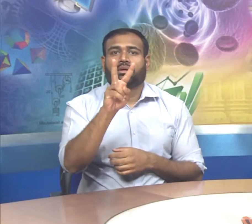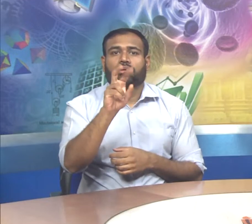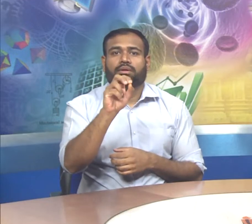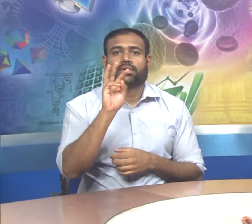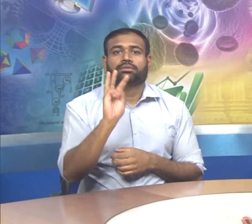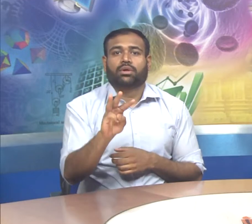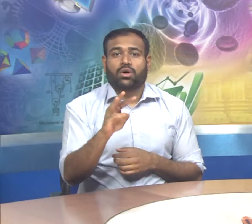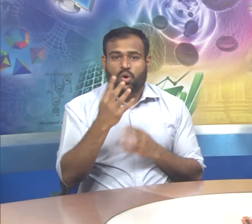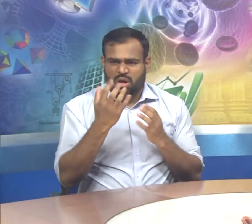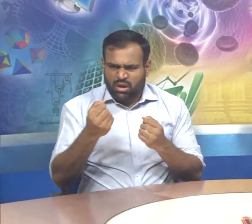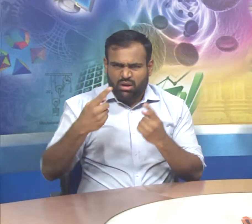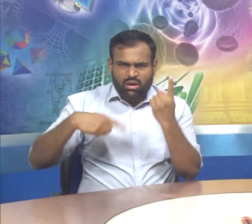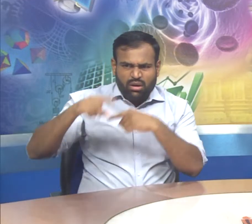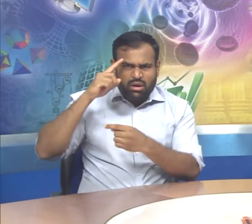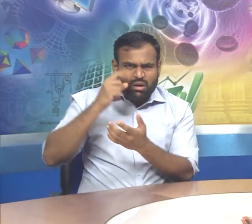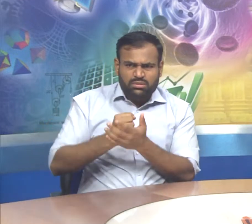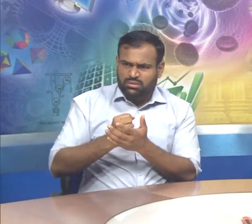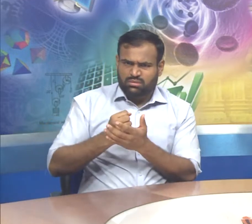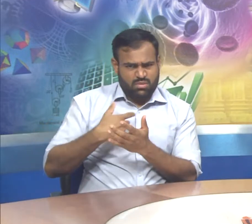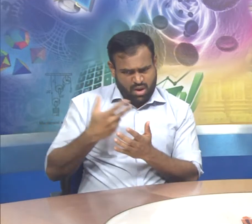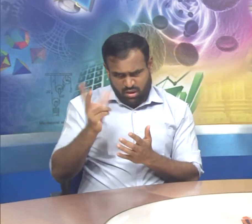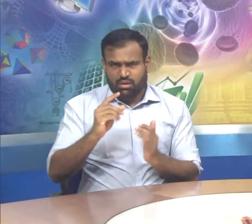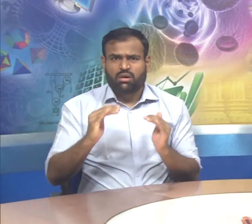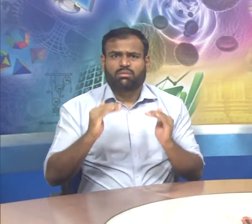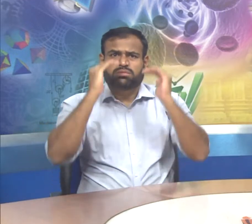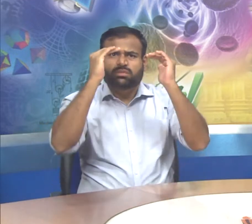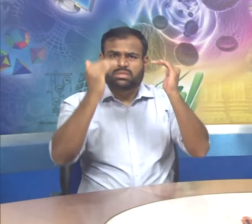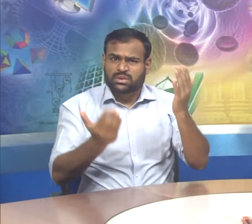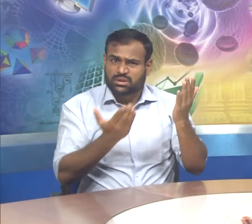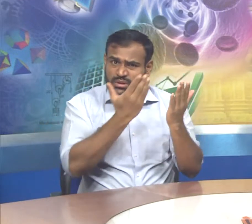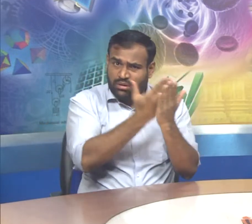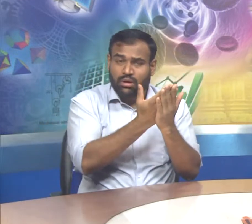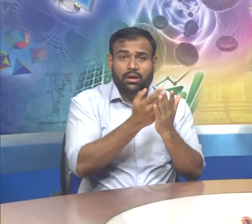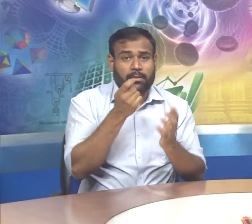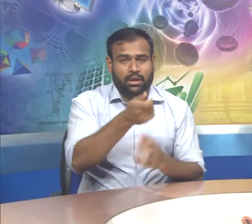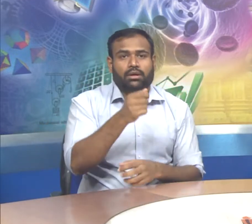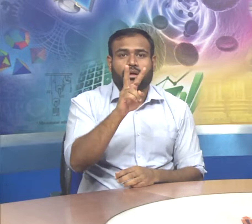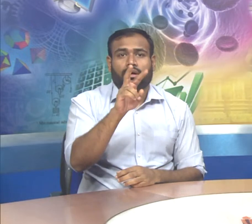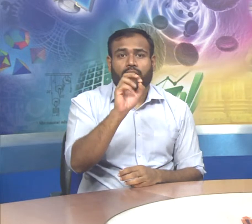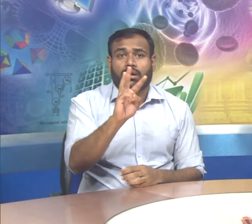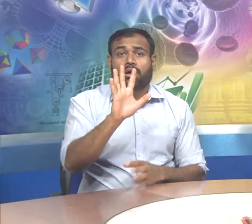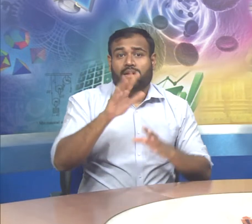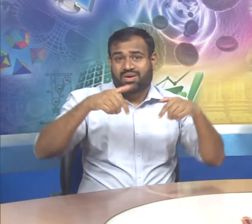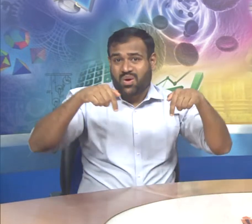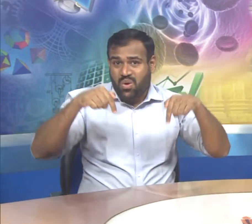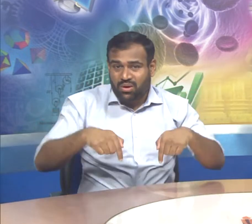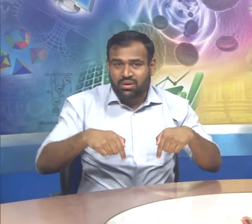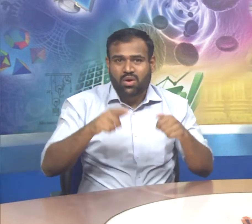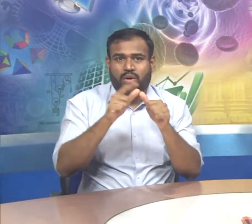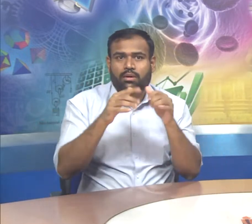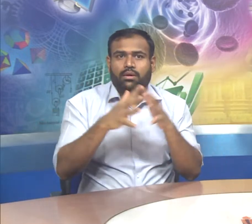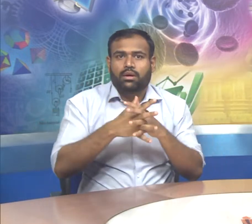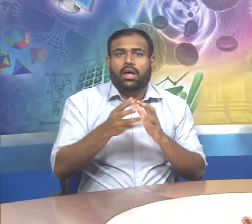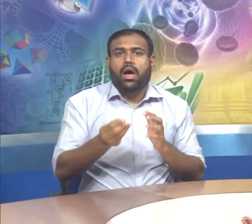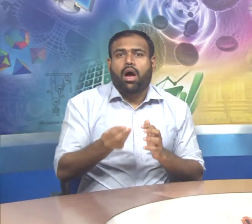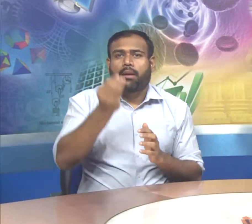civil cases was rupees 20,000, but now, according to